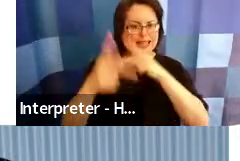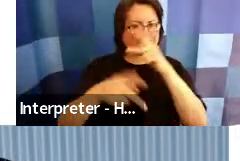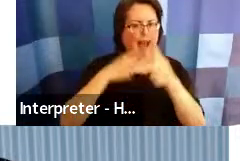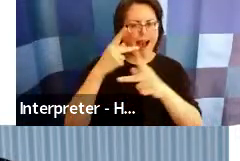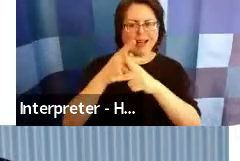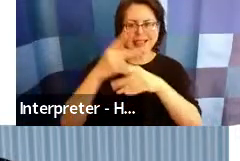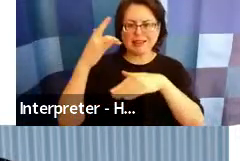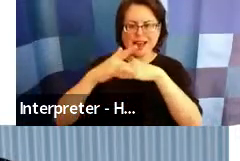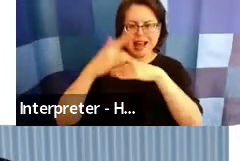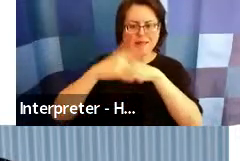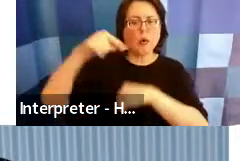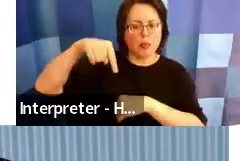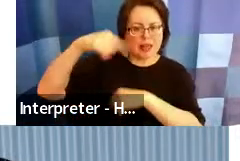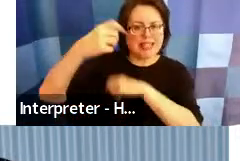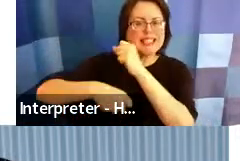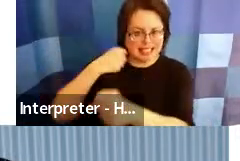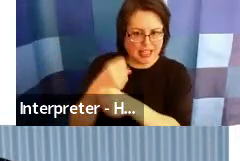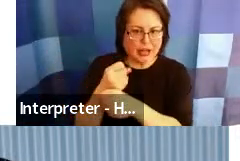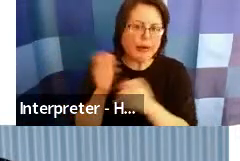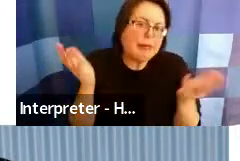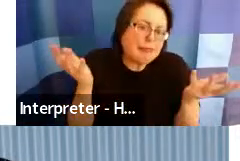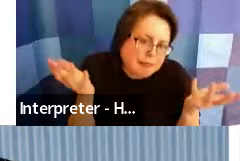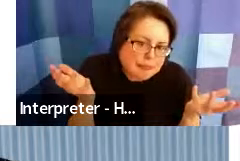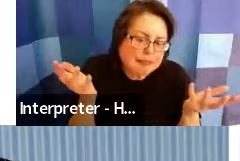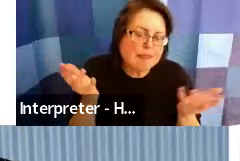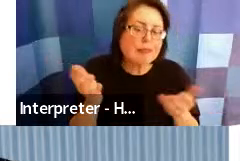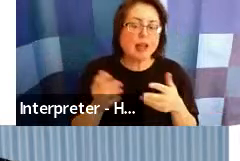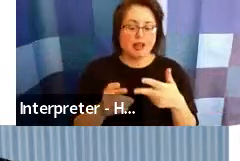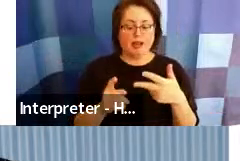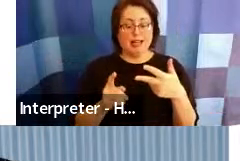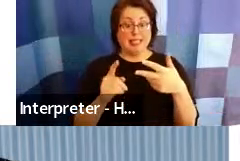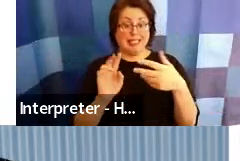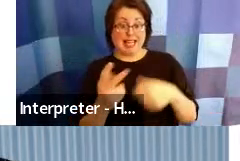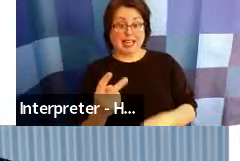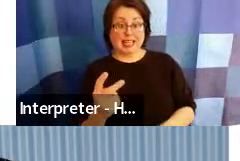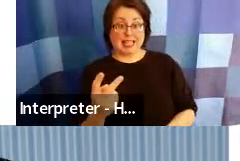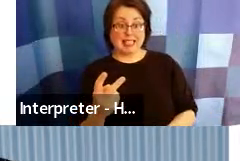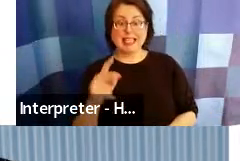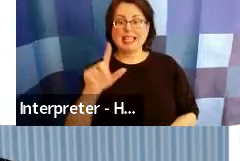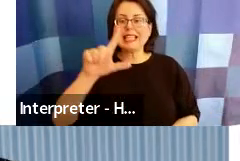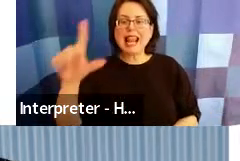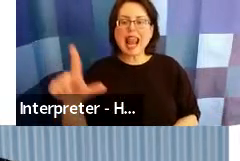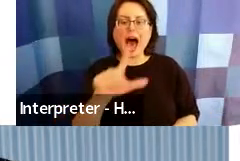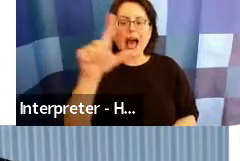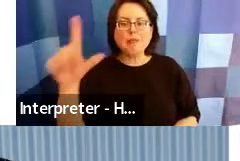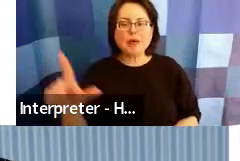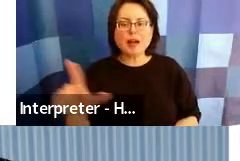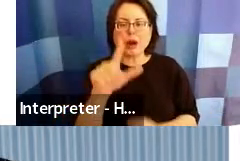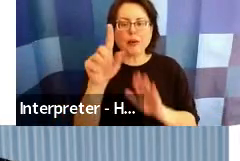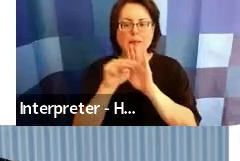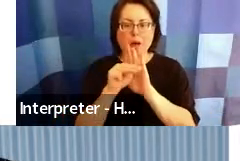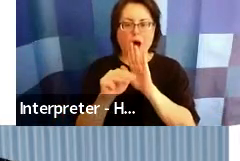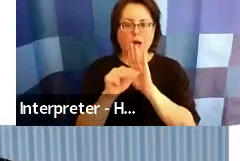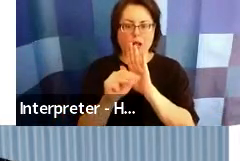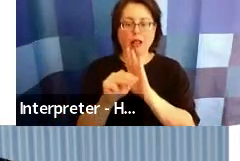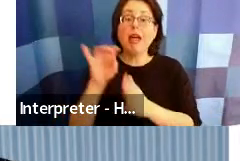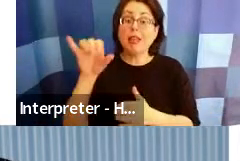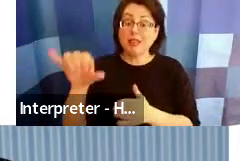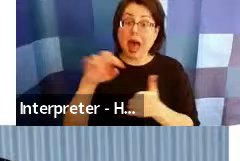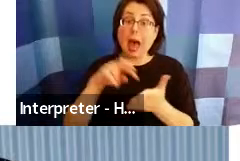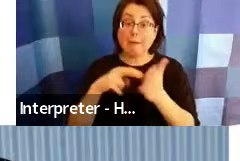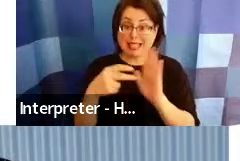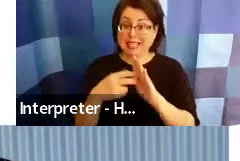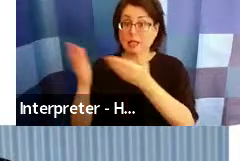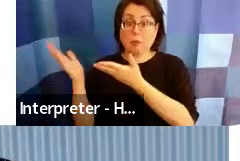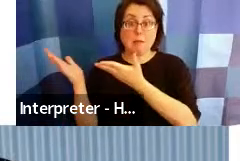year deployed in that style. The second option is library model. Under this model, scooters are delivered directly to